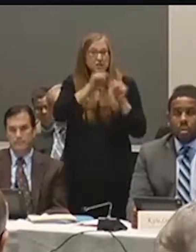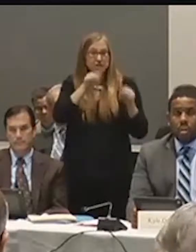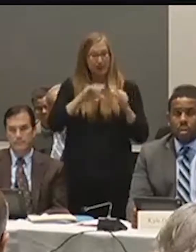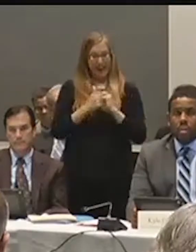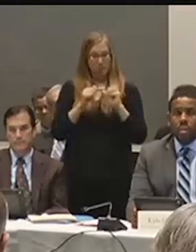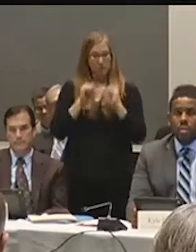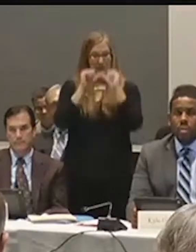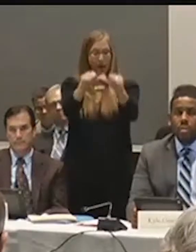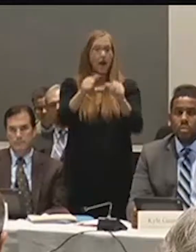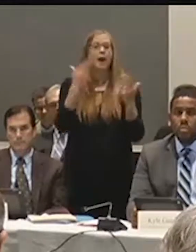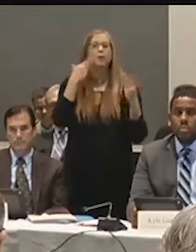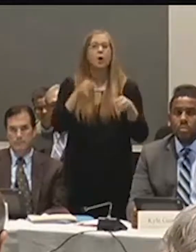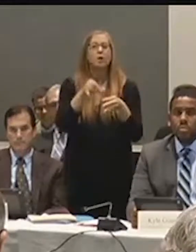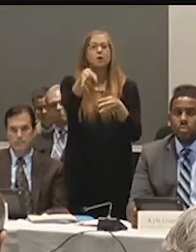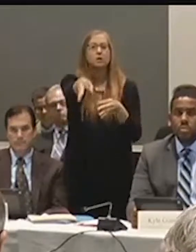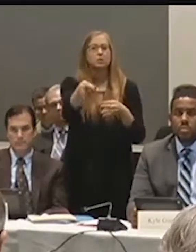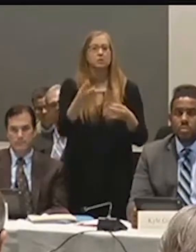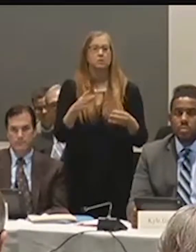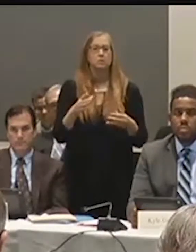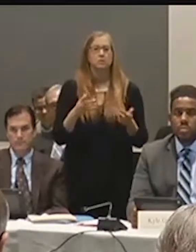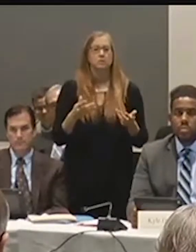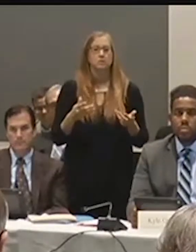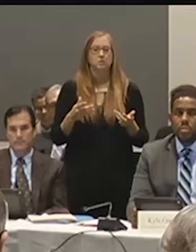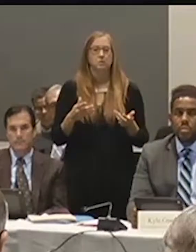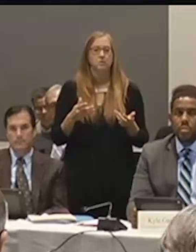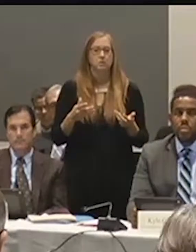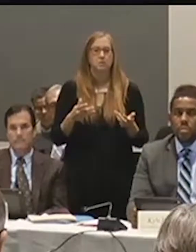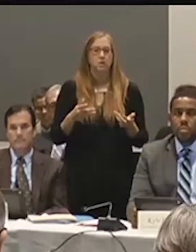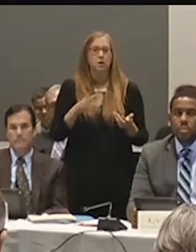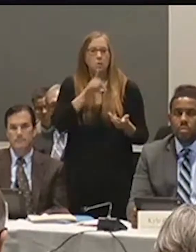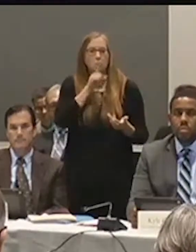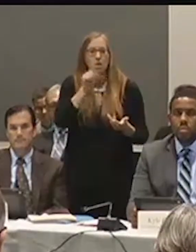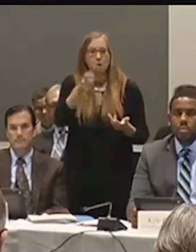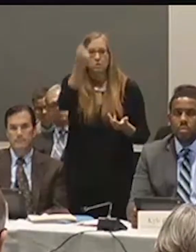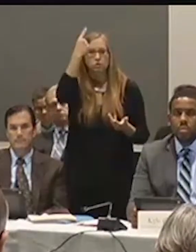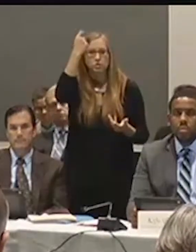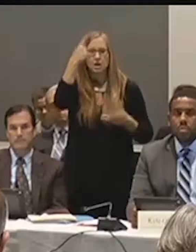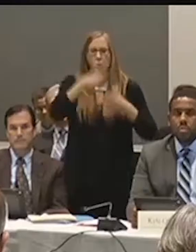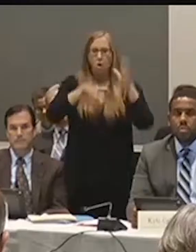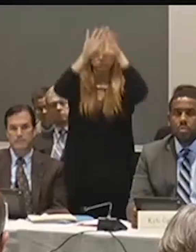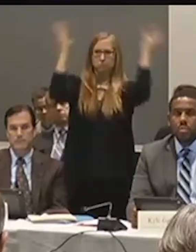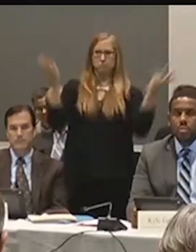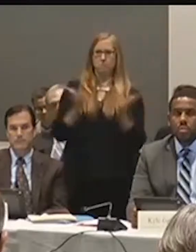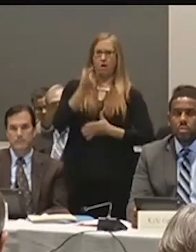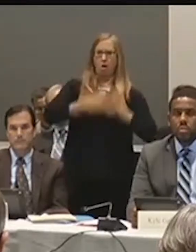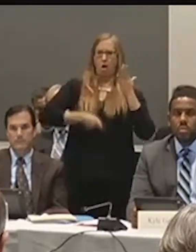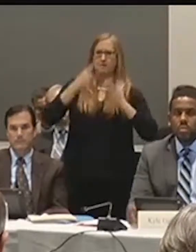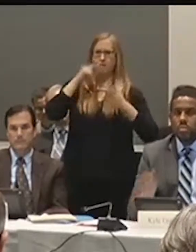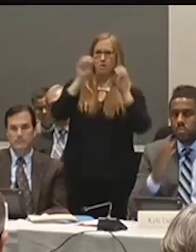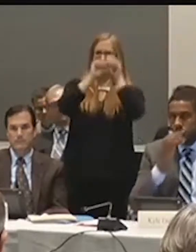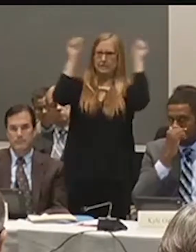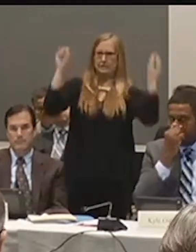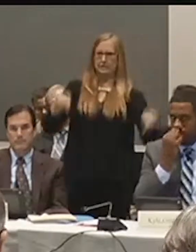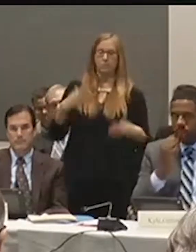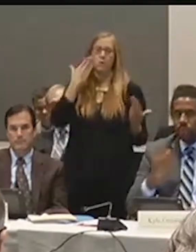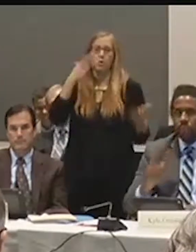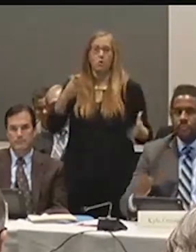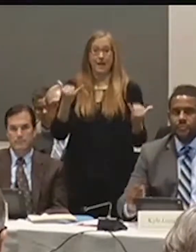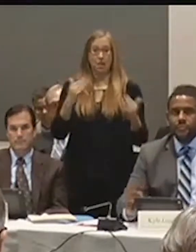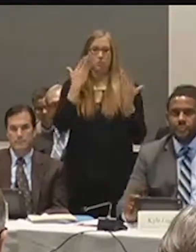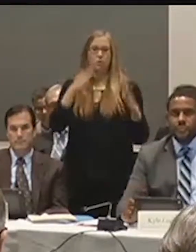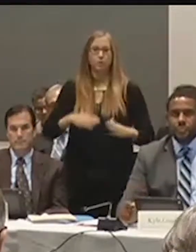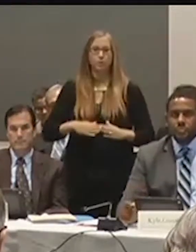be deferred until we have a really better and clearer picture about what our overall cost structure is. In the meantime, we have